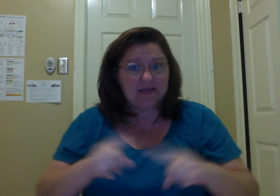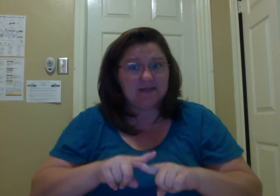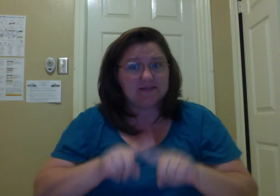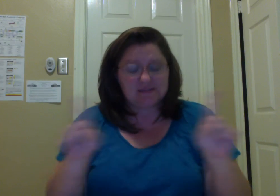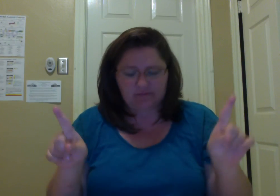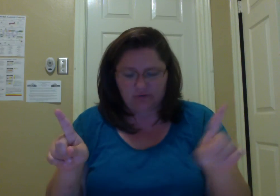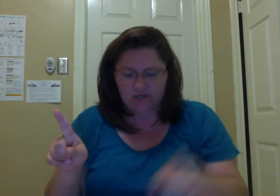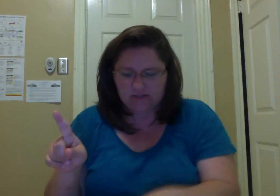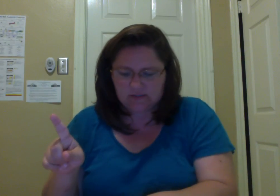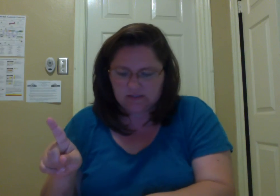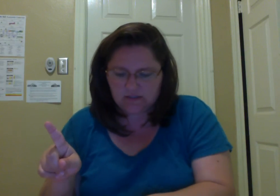is different.